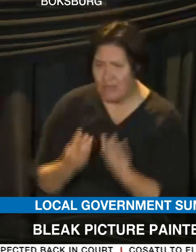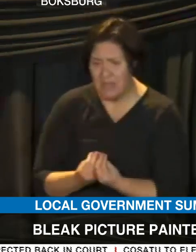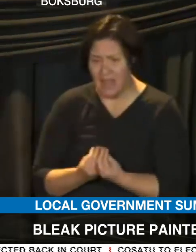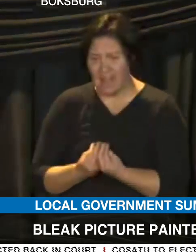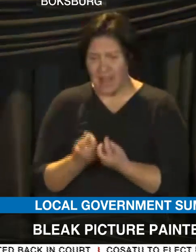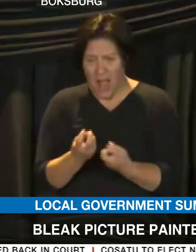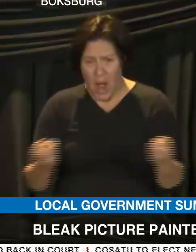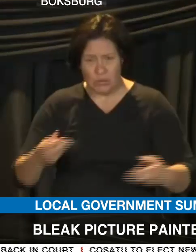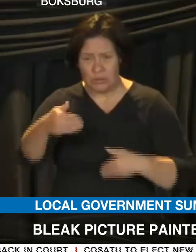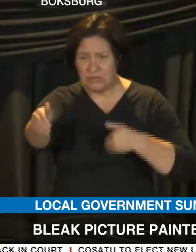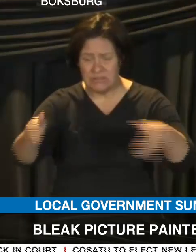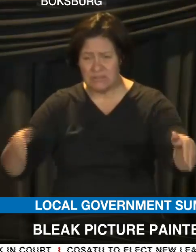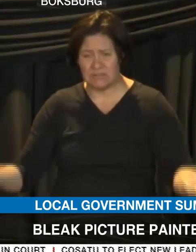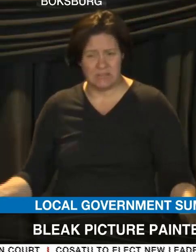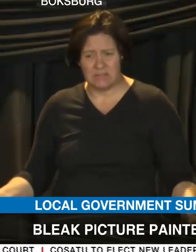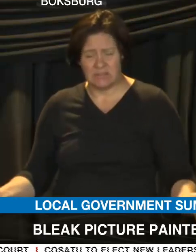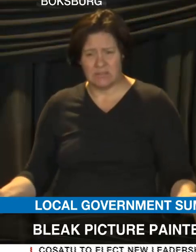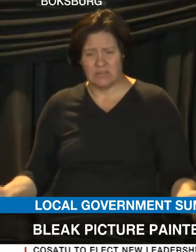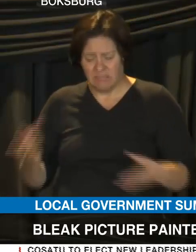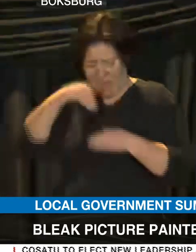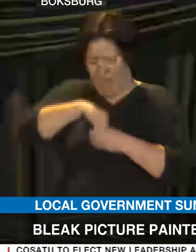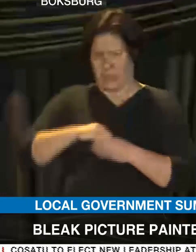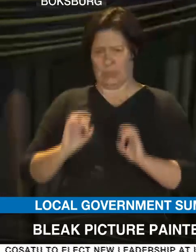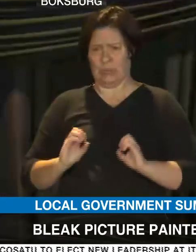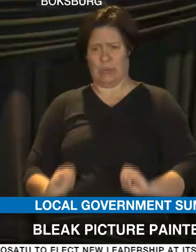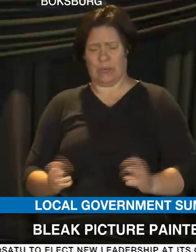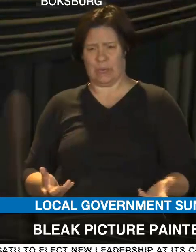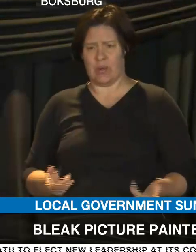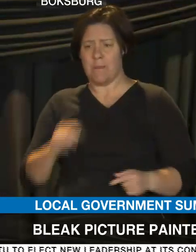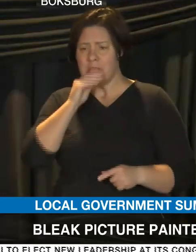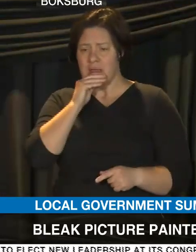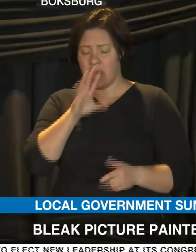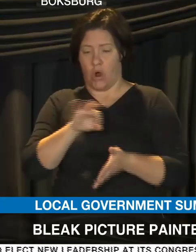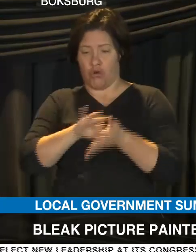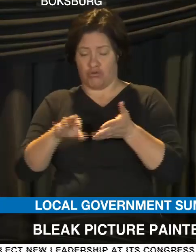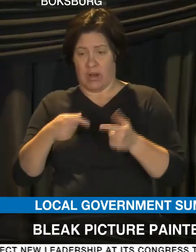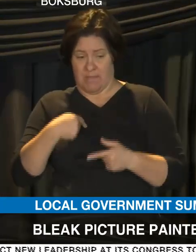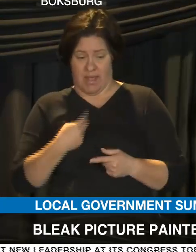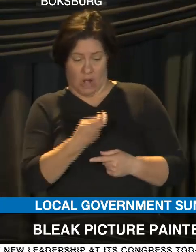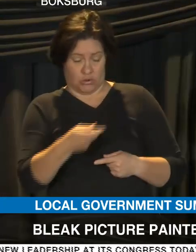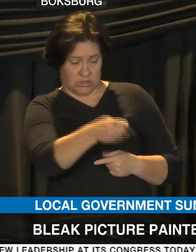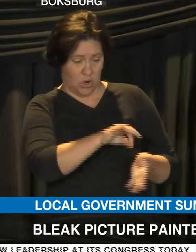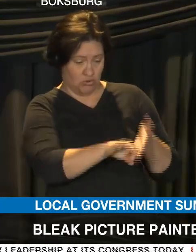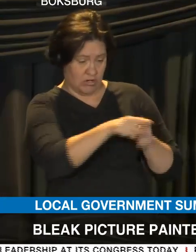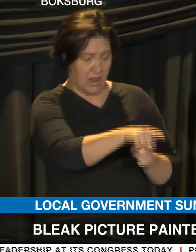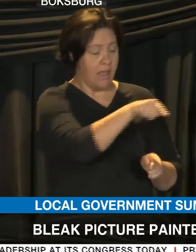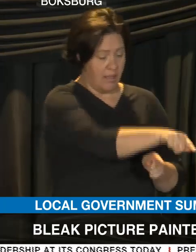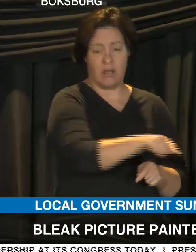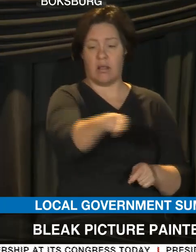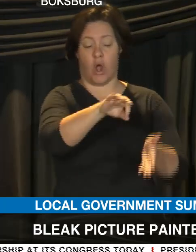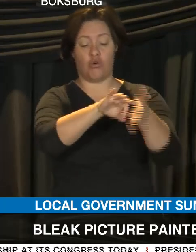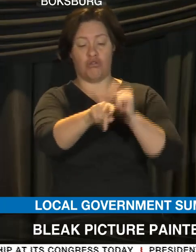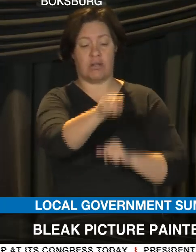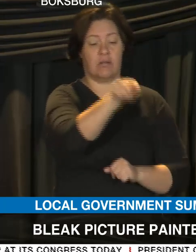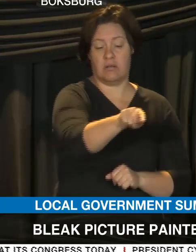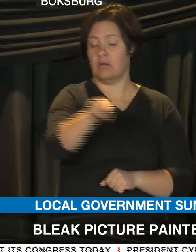having outsourced it, it moves from contractor to contractor to contractor,